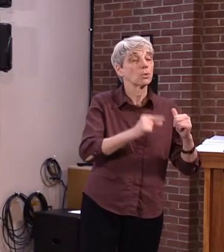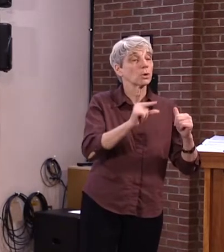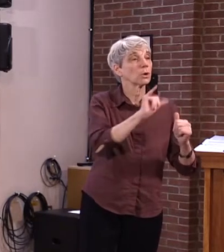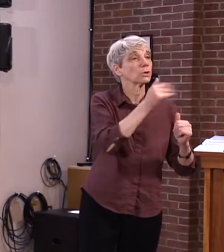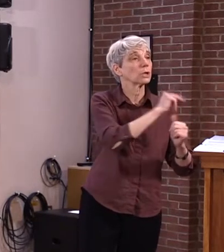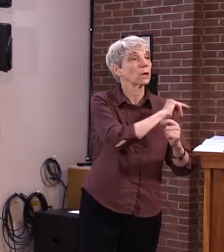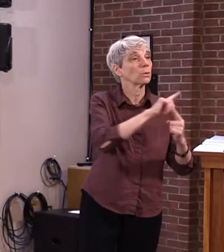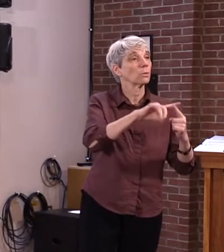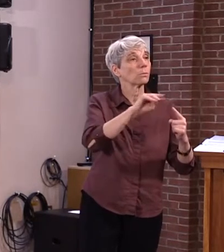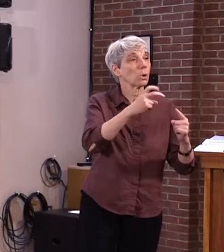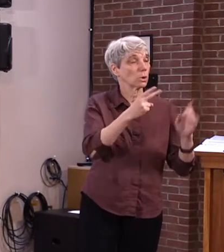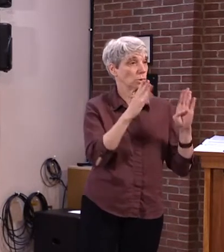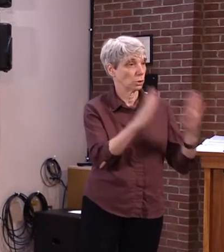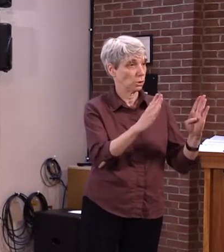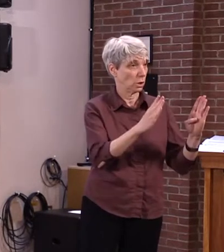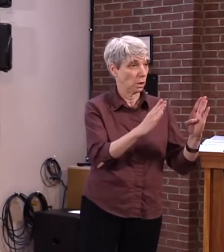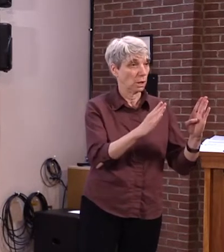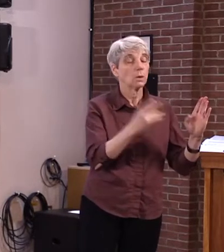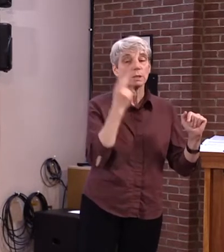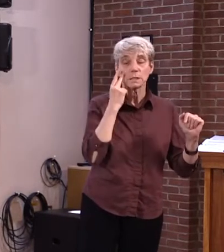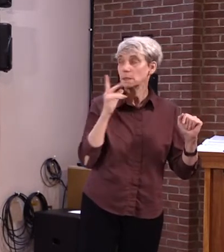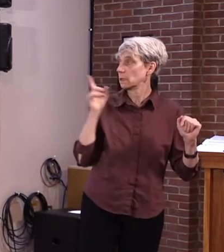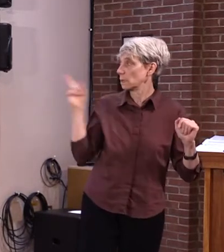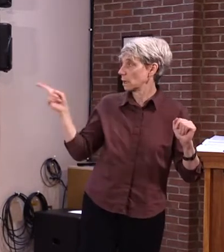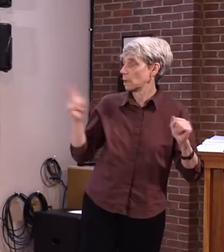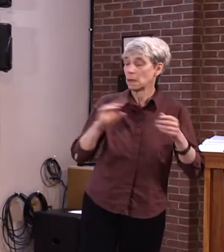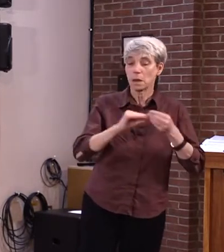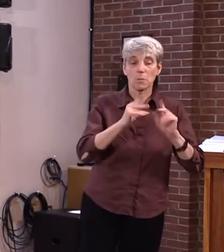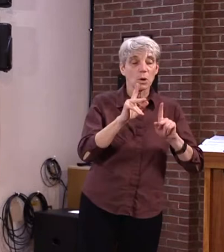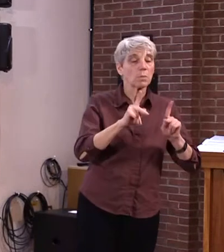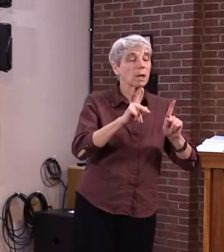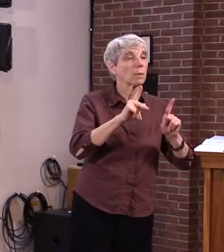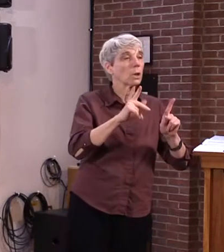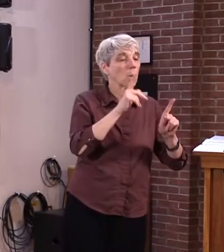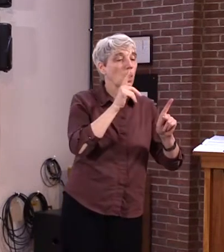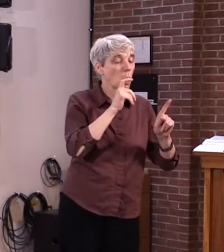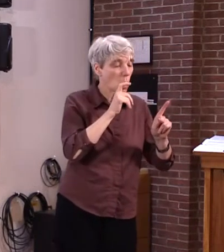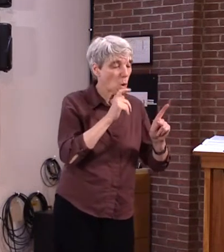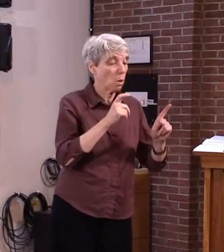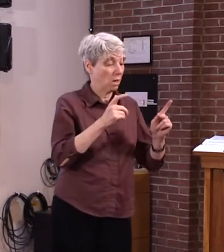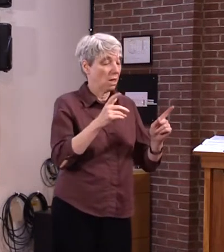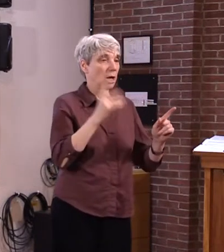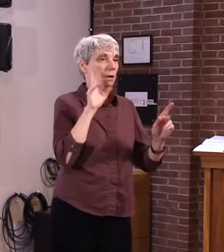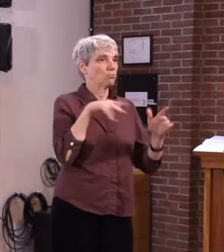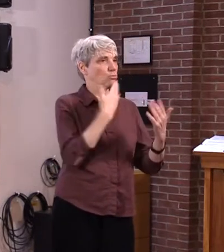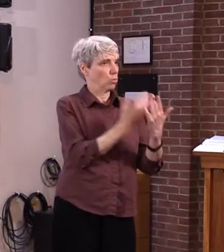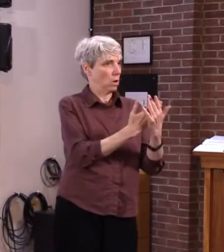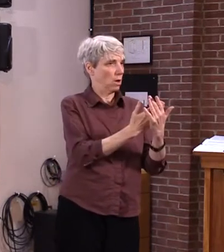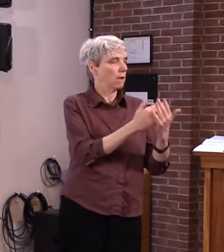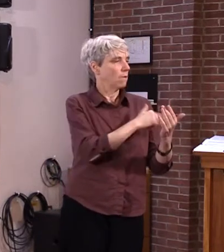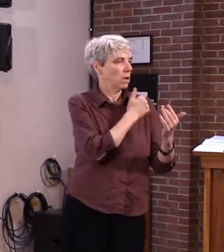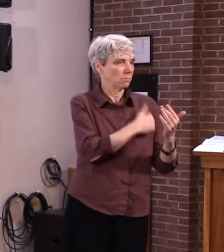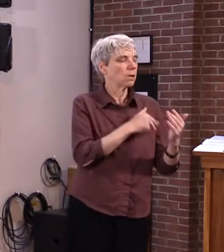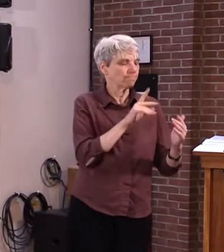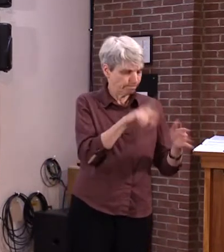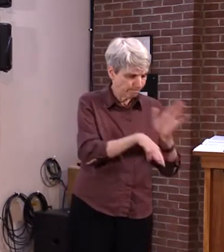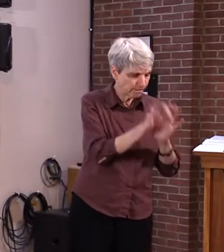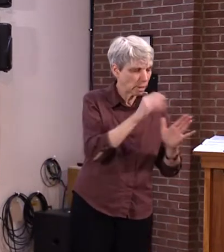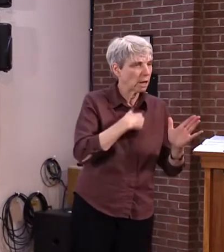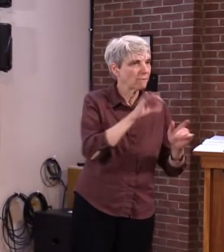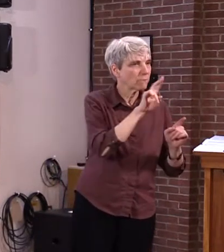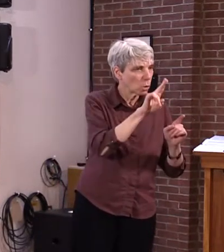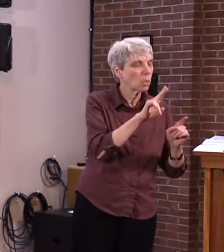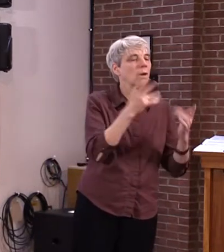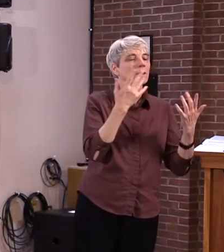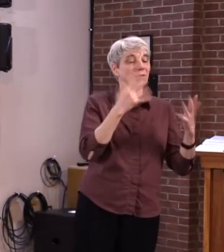January to March, that the number of inpatient discharges with diagnosed with influenza significantly increases and puts a